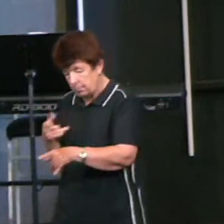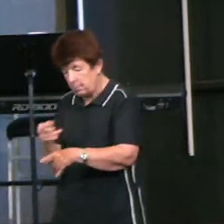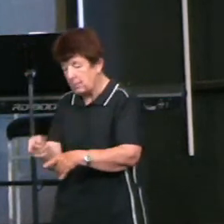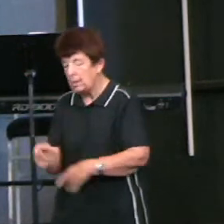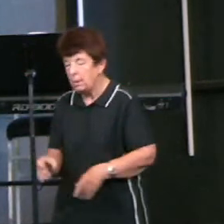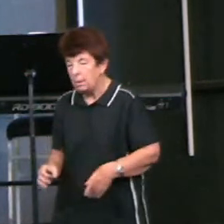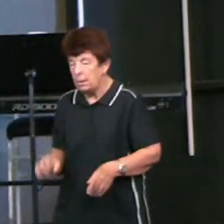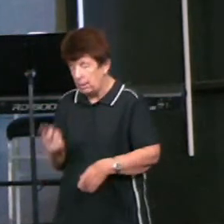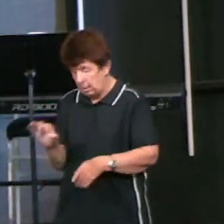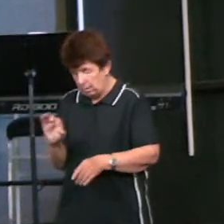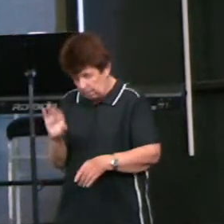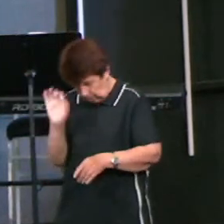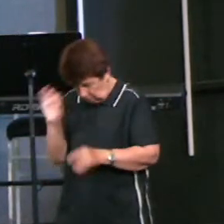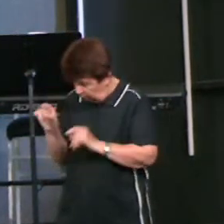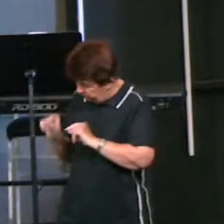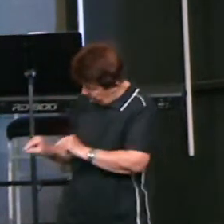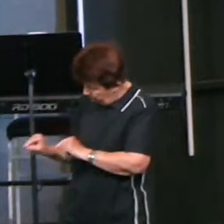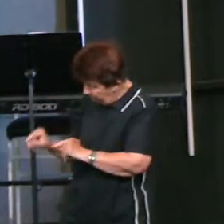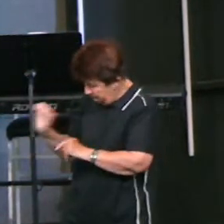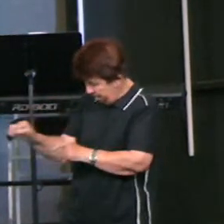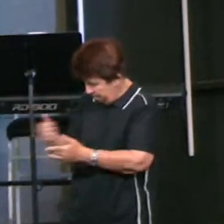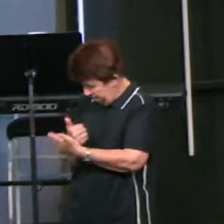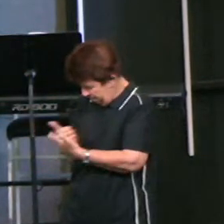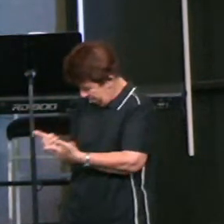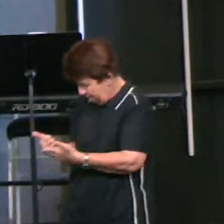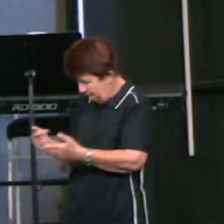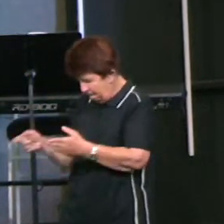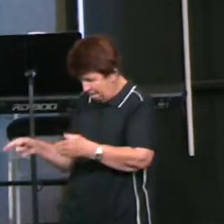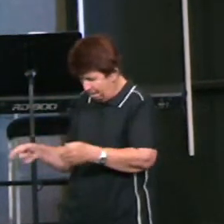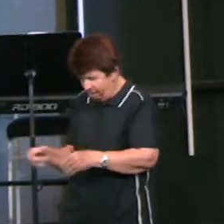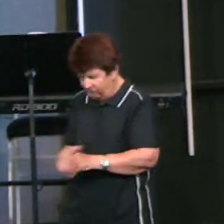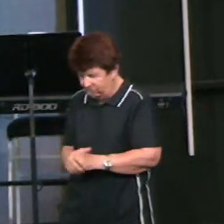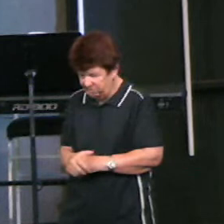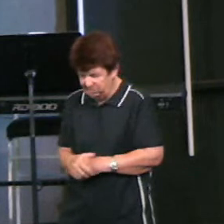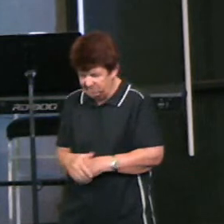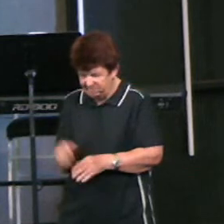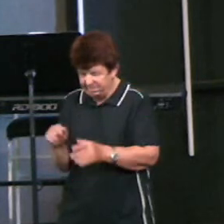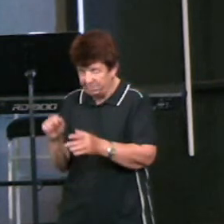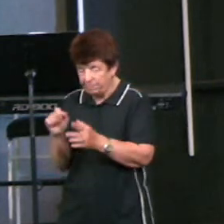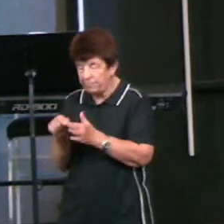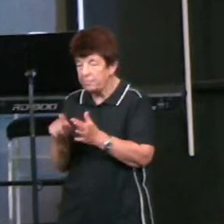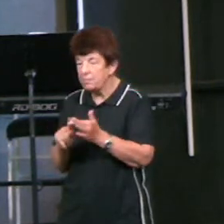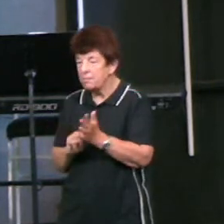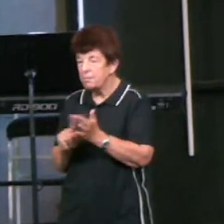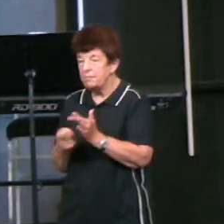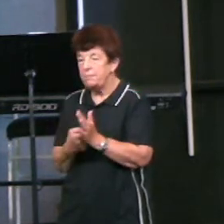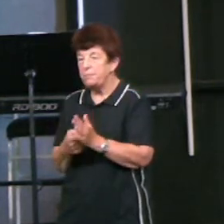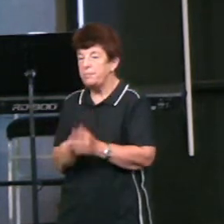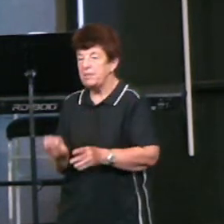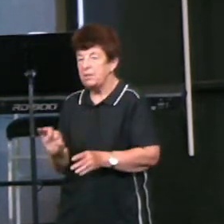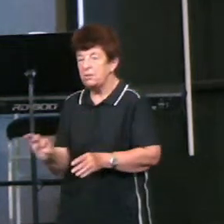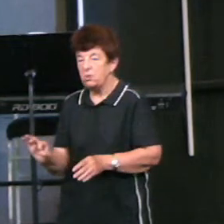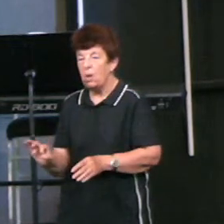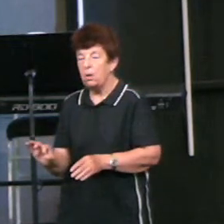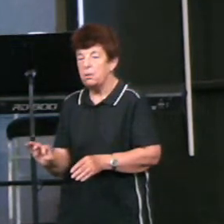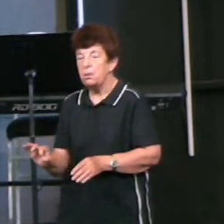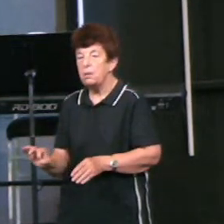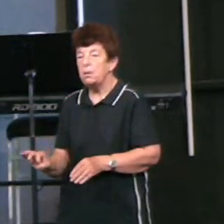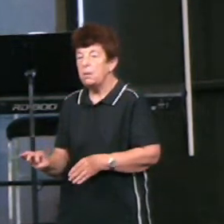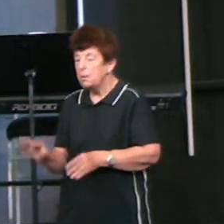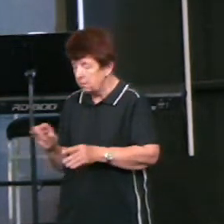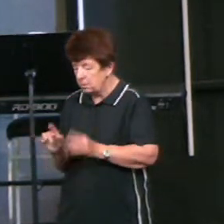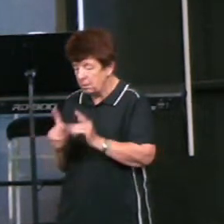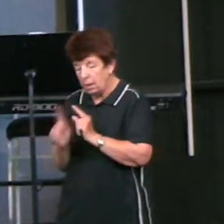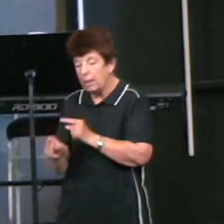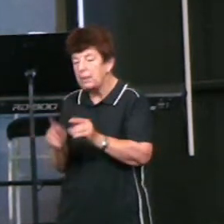about Jewish traditions and ceremonial notions. See, Peter isn't just passing by. He stays with an